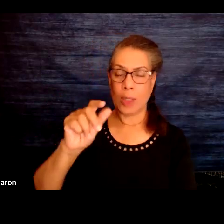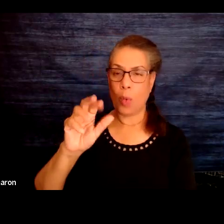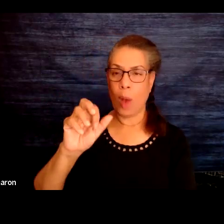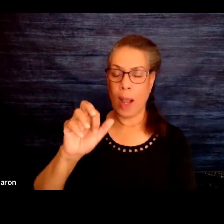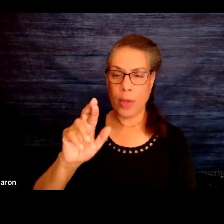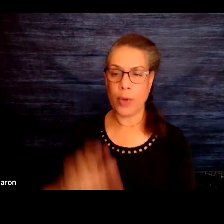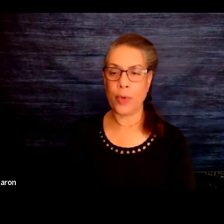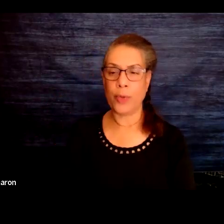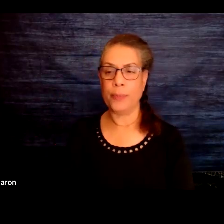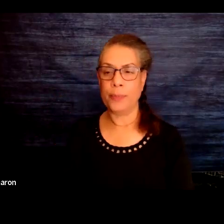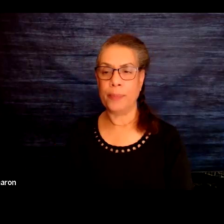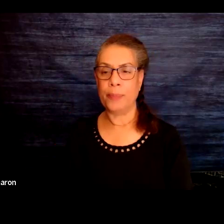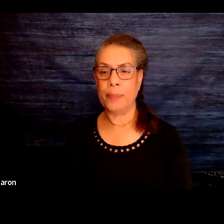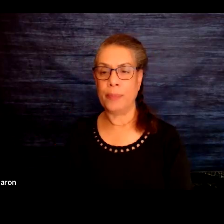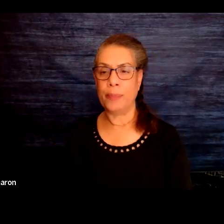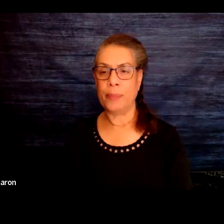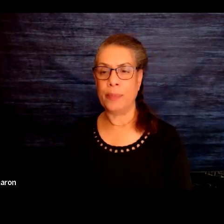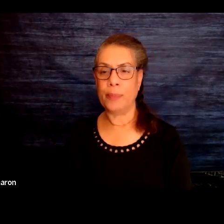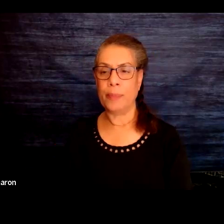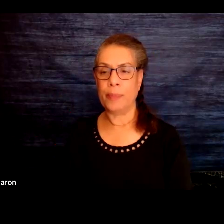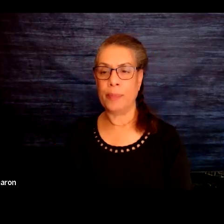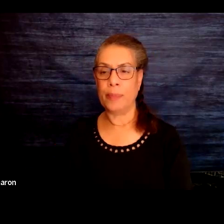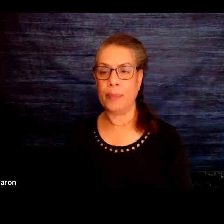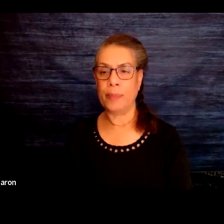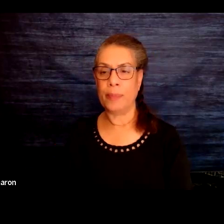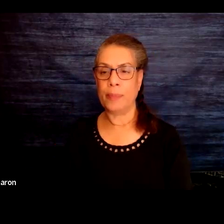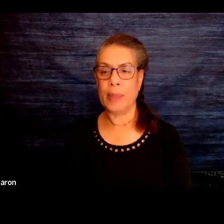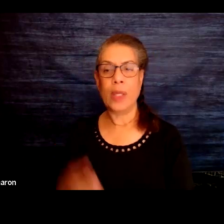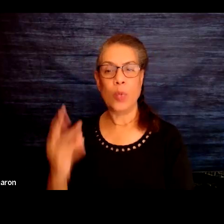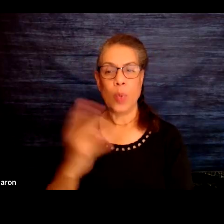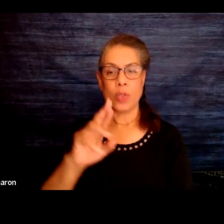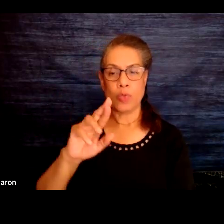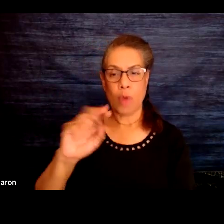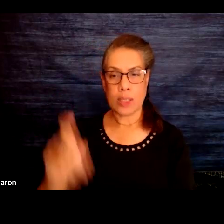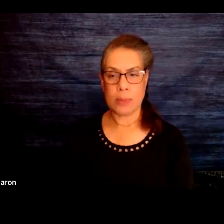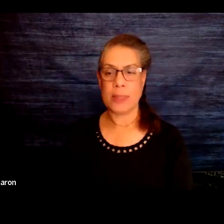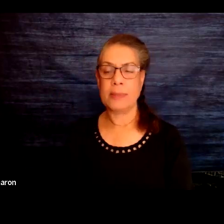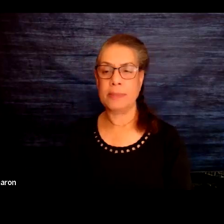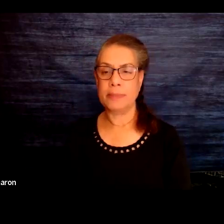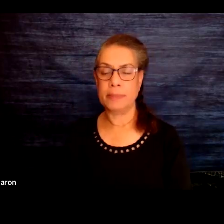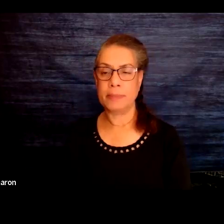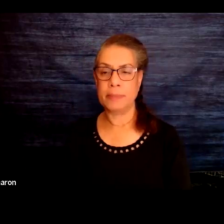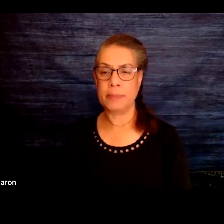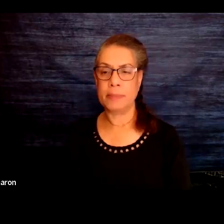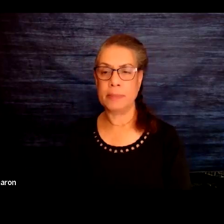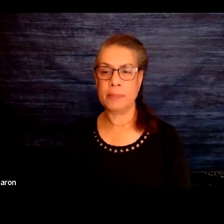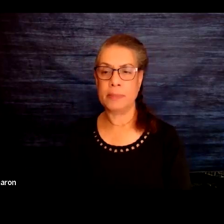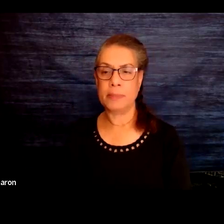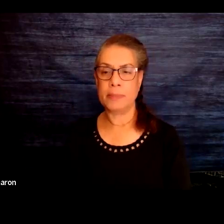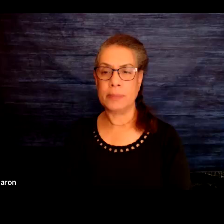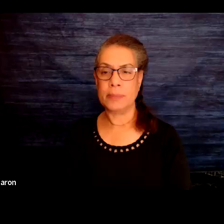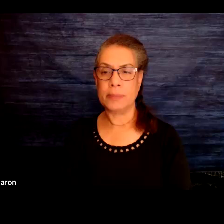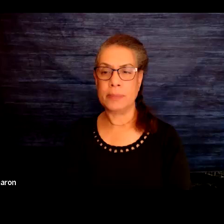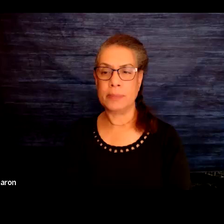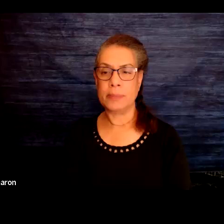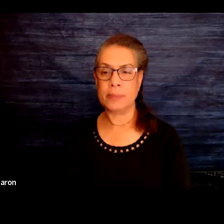docio lingua latina multos annos apud Academia Latina Bostoniensis. Cum